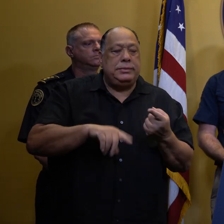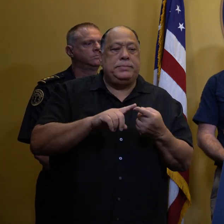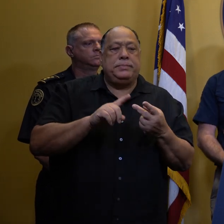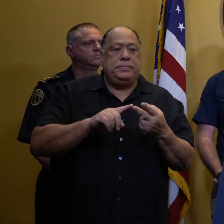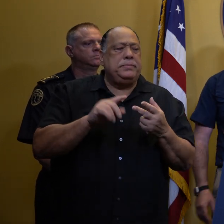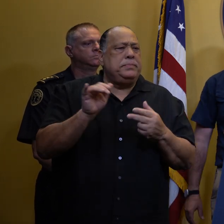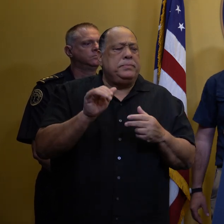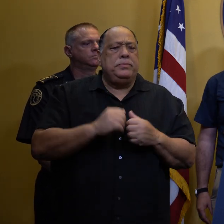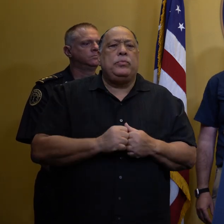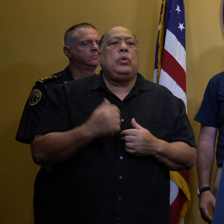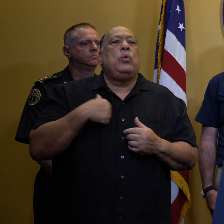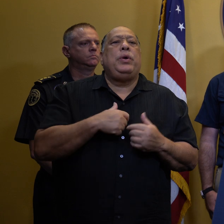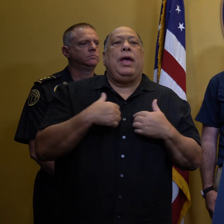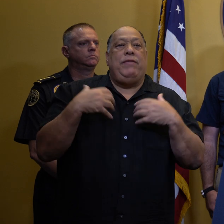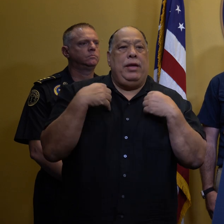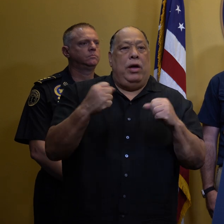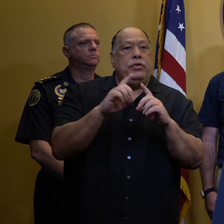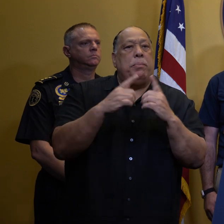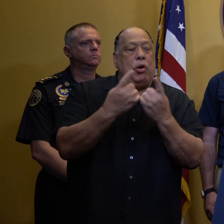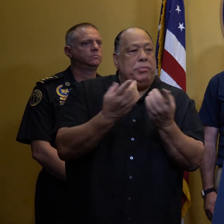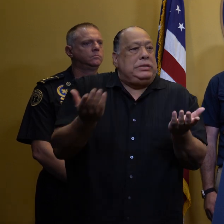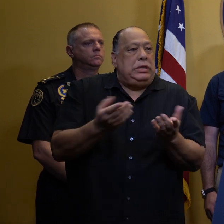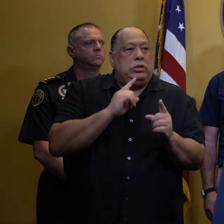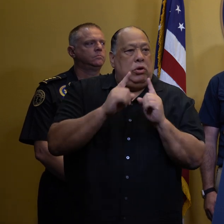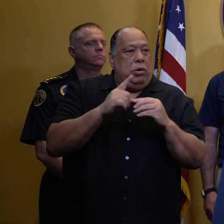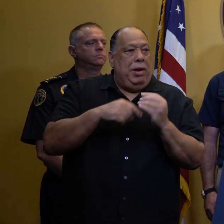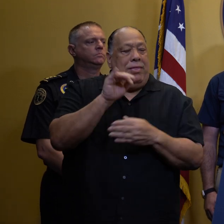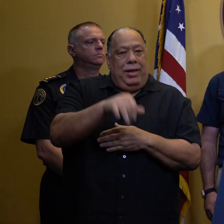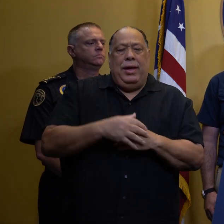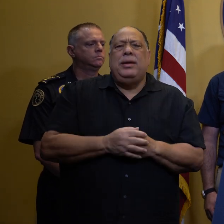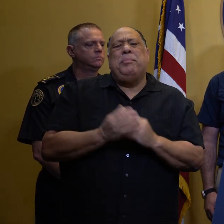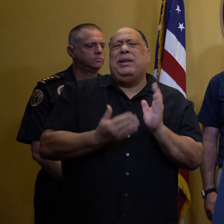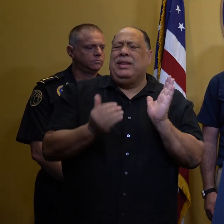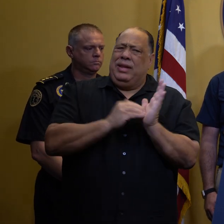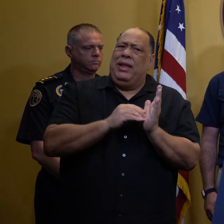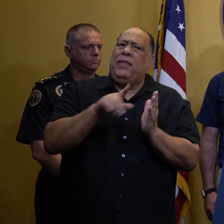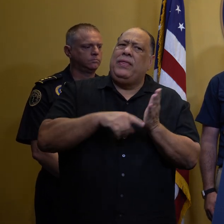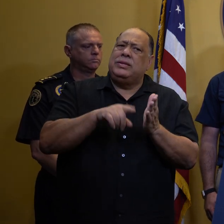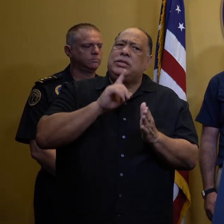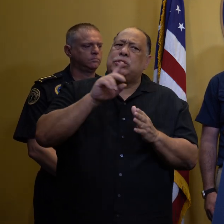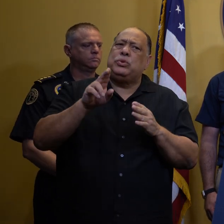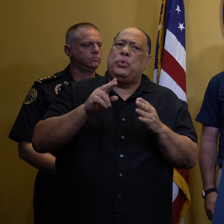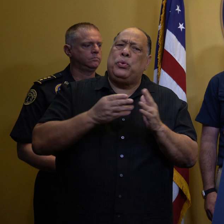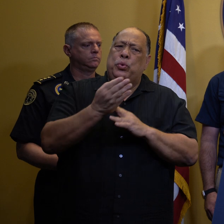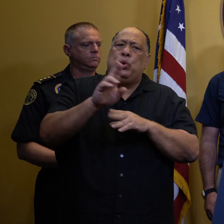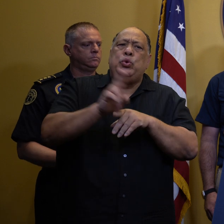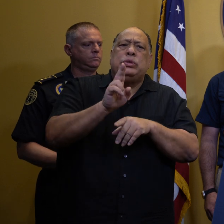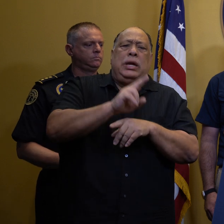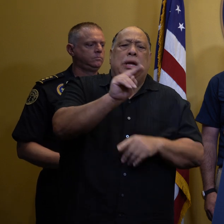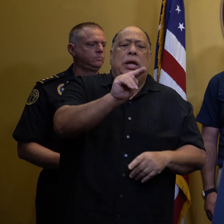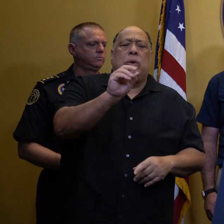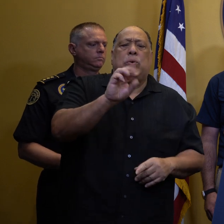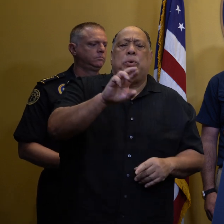as well. We have the Health Department that's here to speak on that, but again, this is through the utilization of our recreation